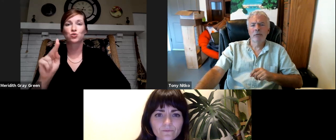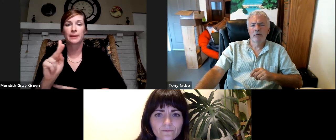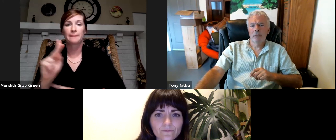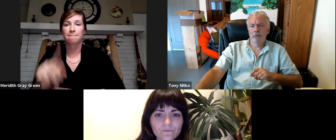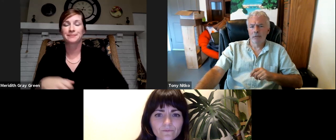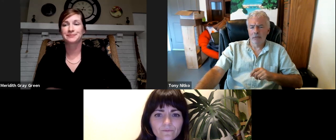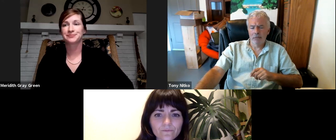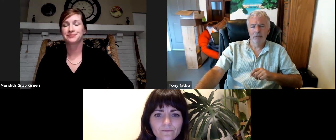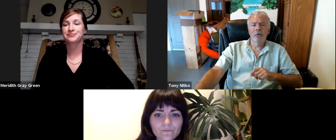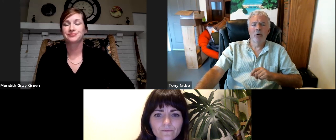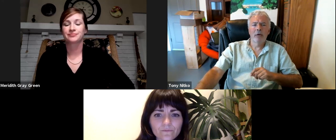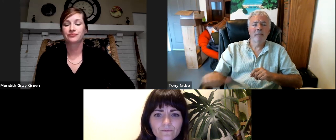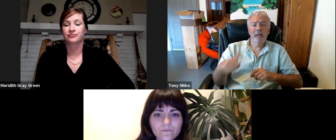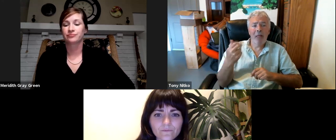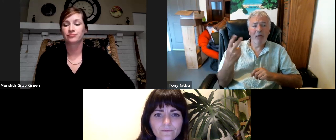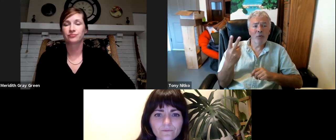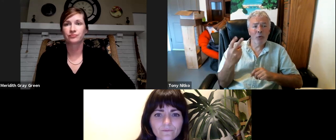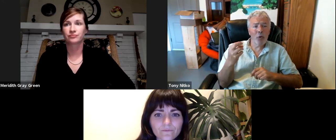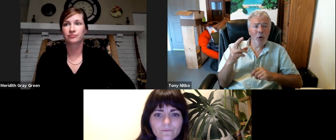No, just Christine.